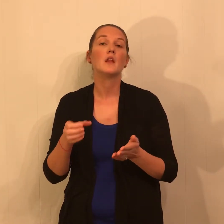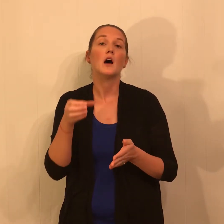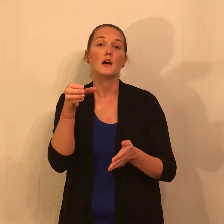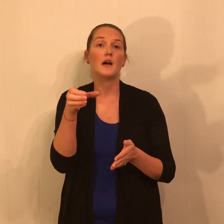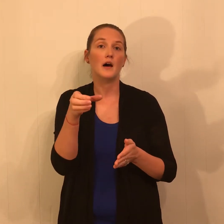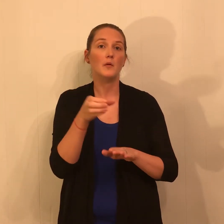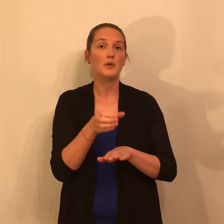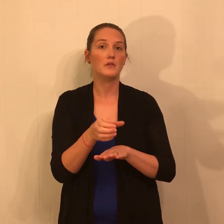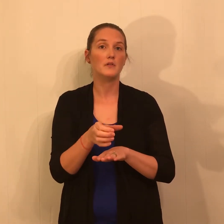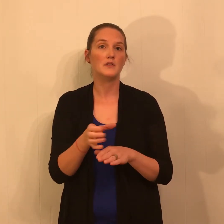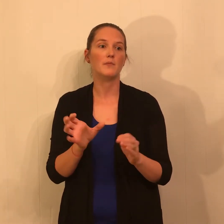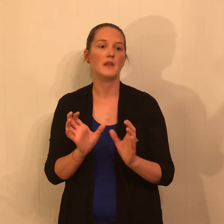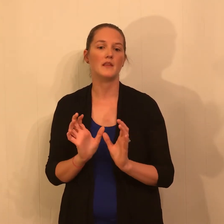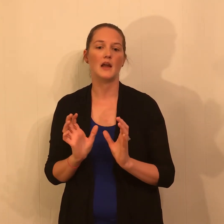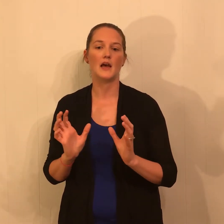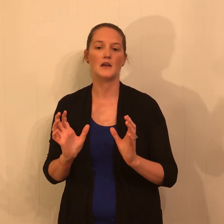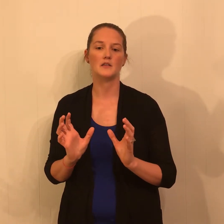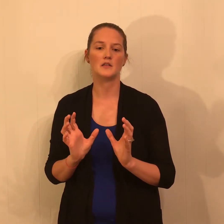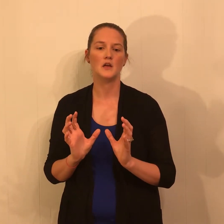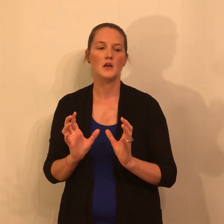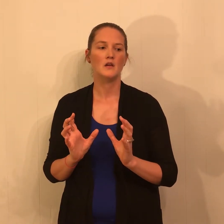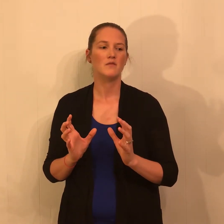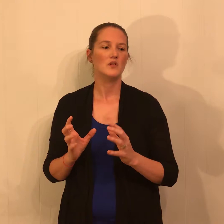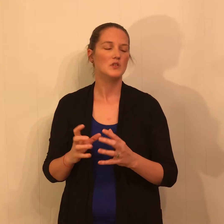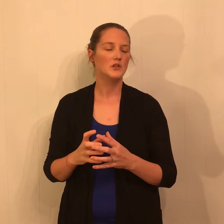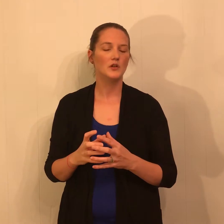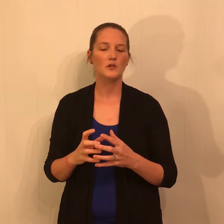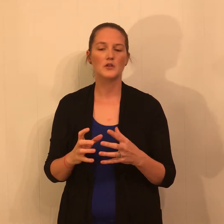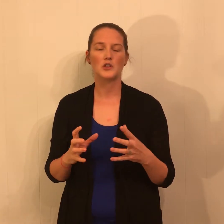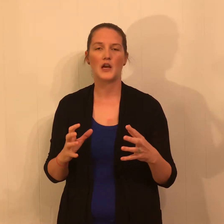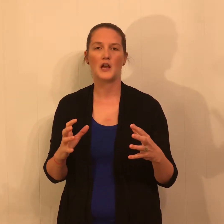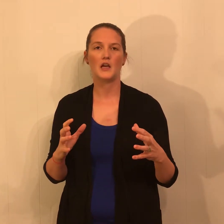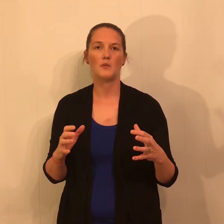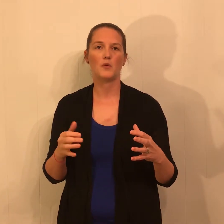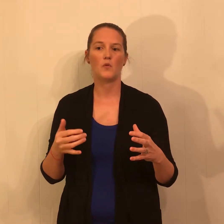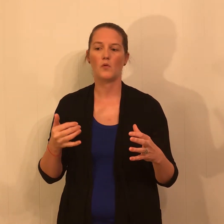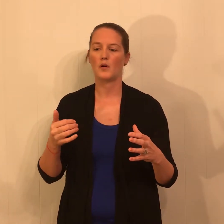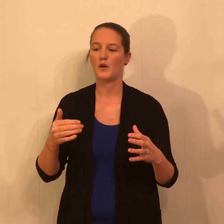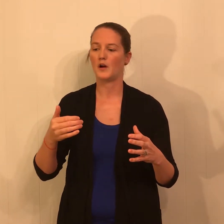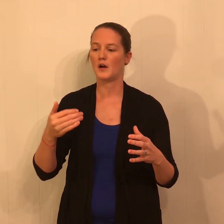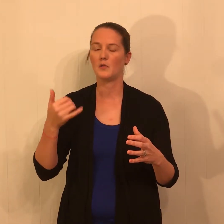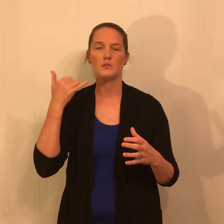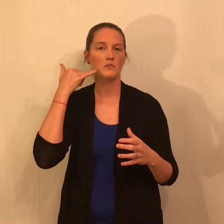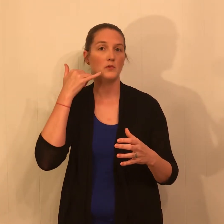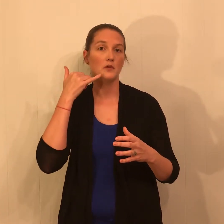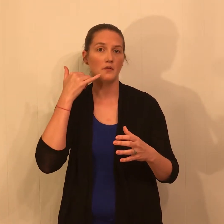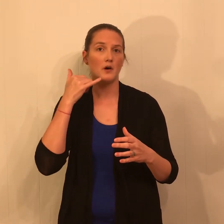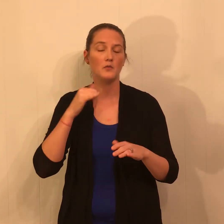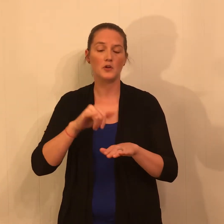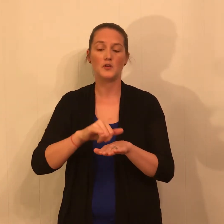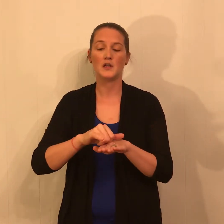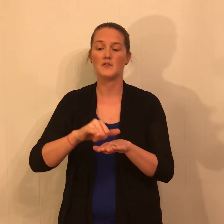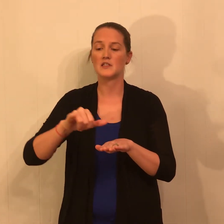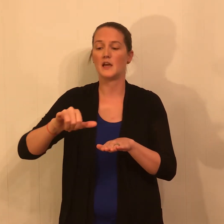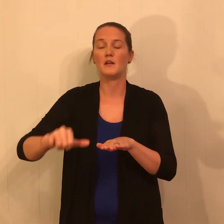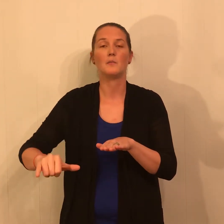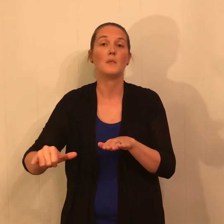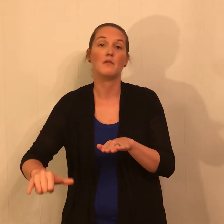a cup, something that has circular shape, or your phone, you could even say my